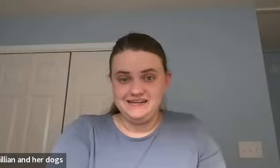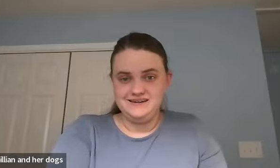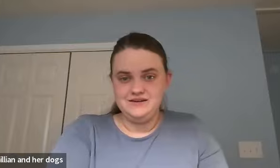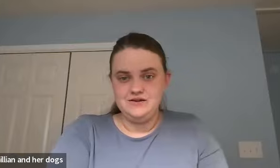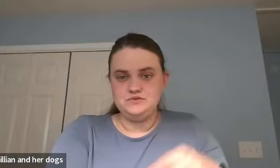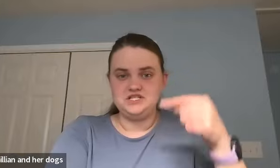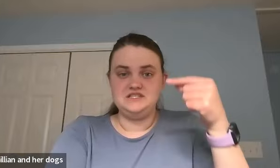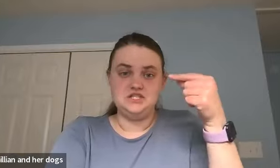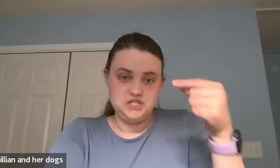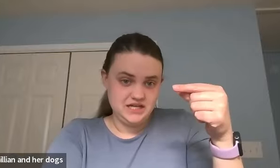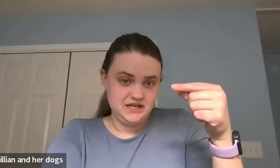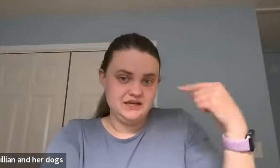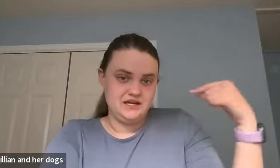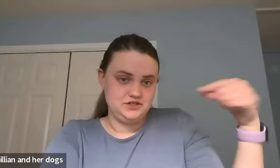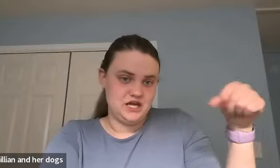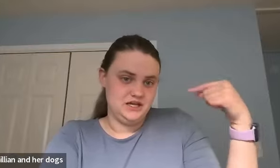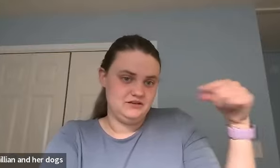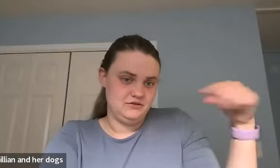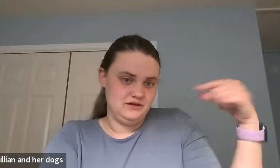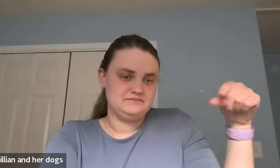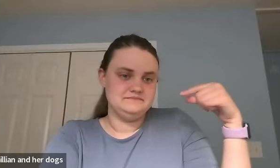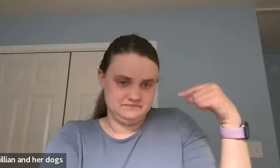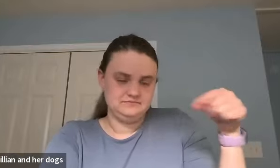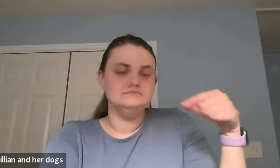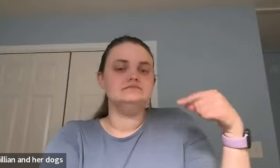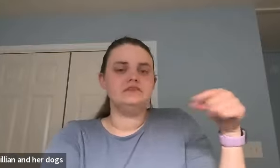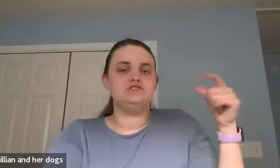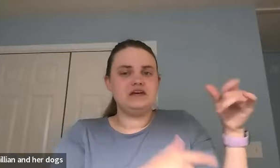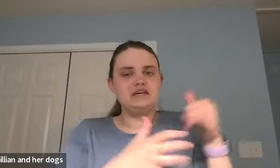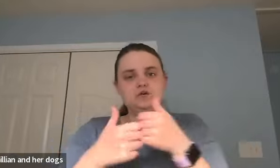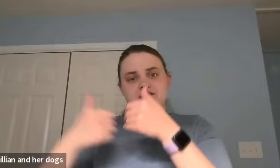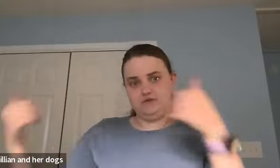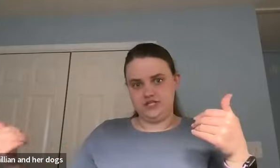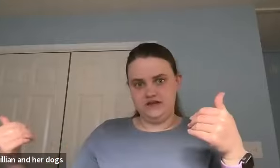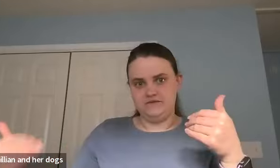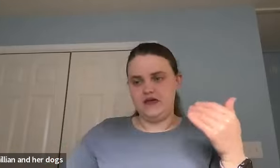green, which is the G, and you shake it. Green. So that's how you would differentiate from that.